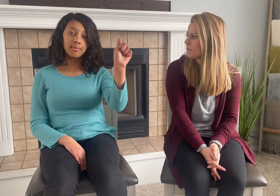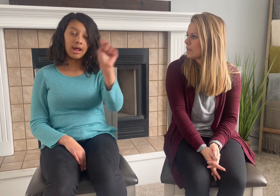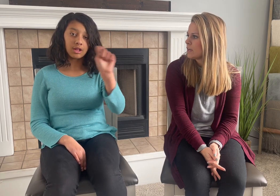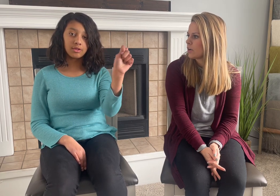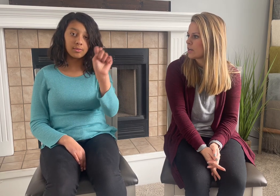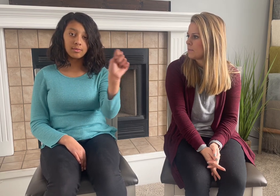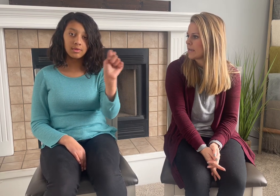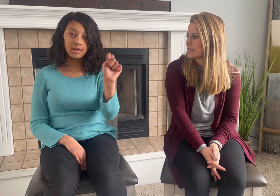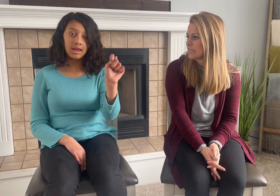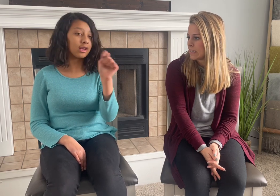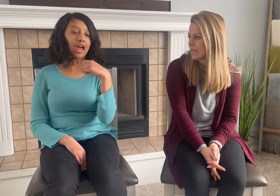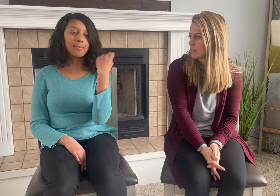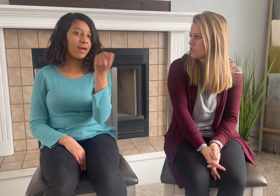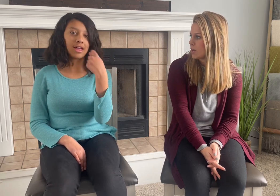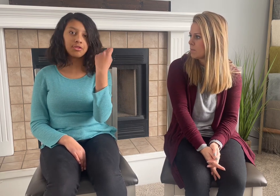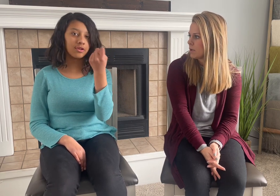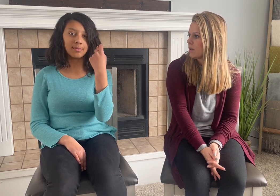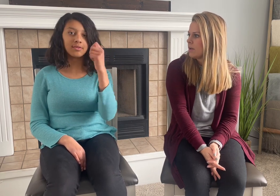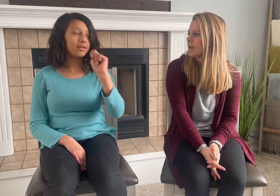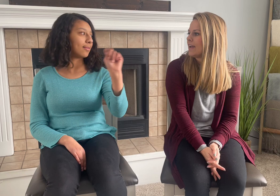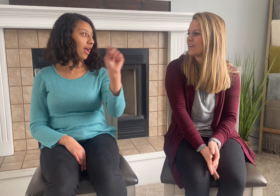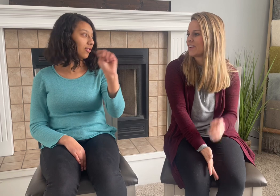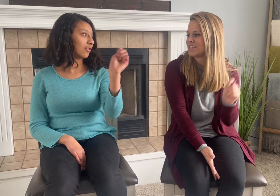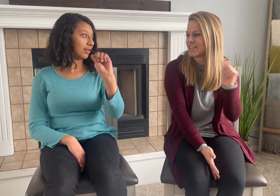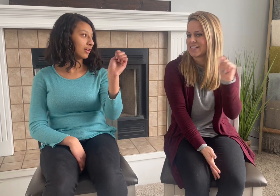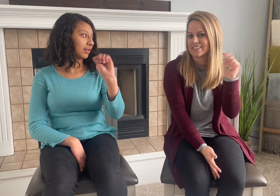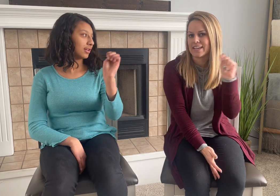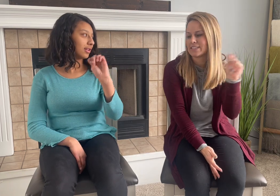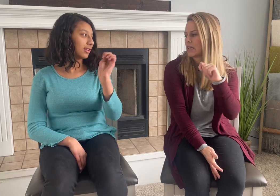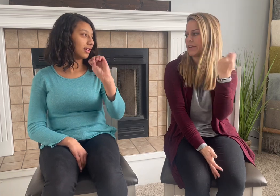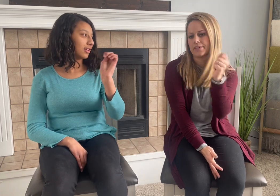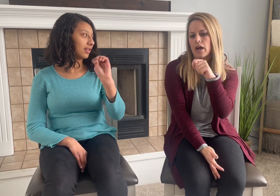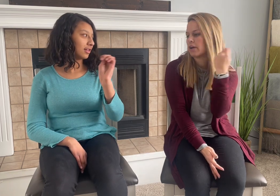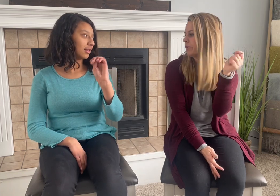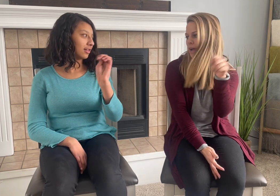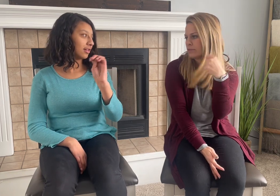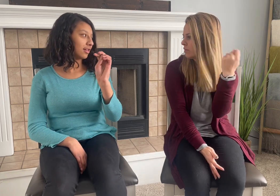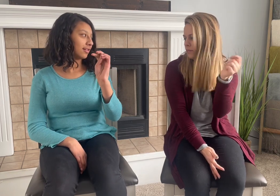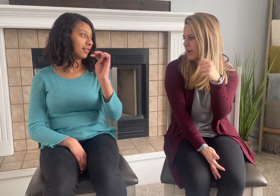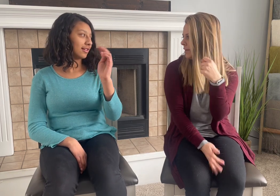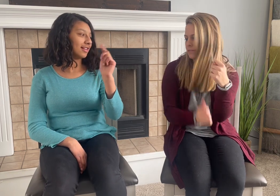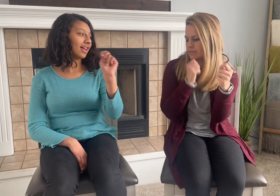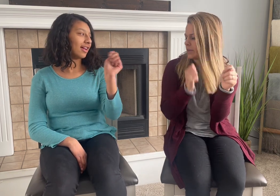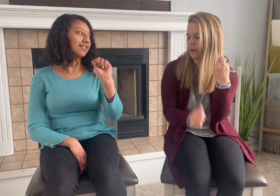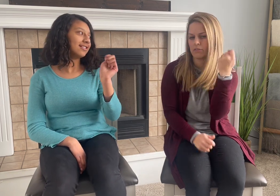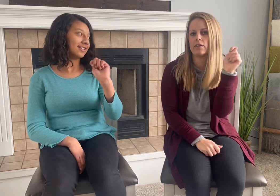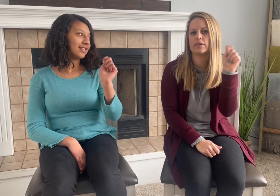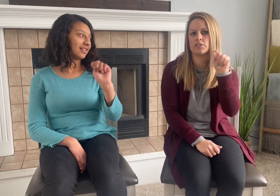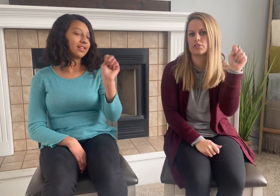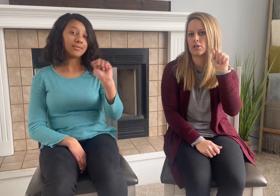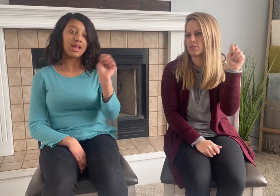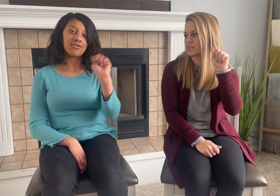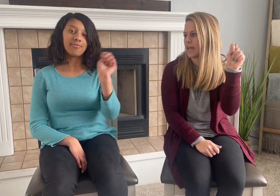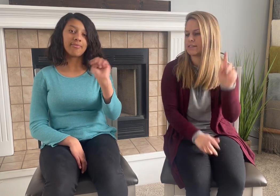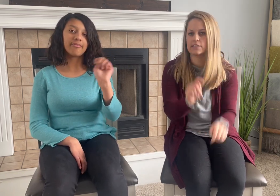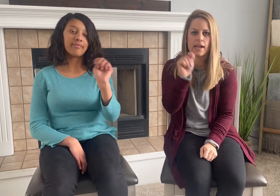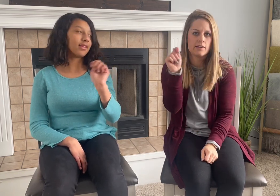You're going to make a T hand shape and you're going to shake it side to side, not around, right? Not around. It just goes side to side